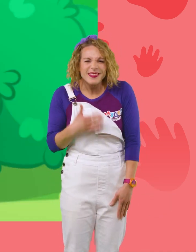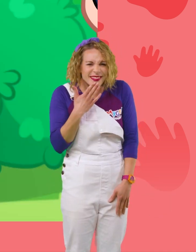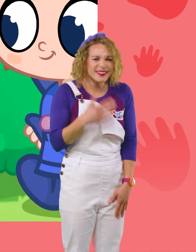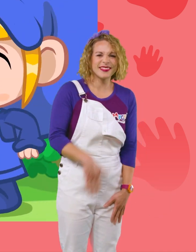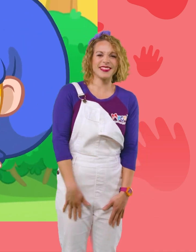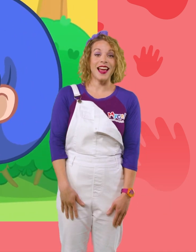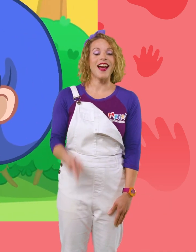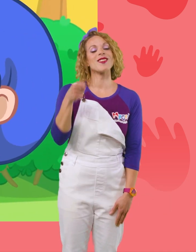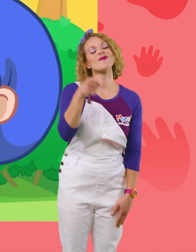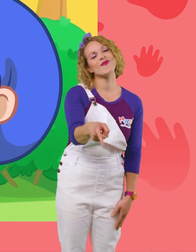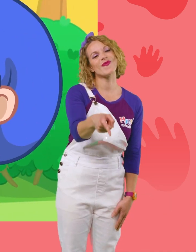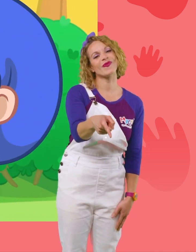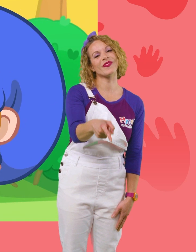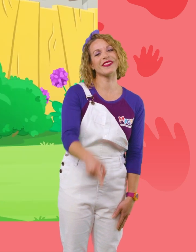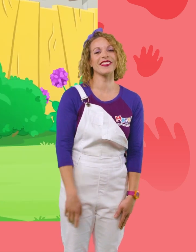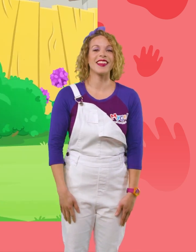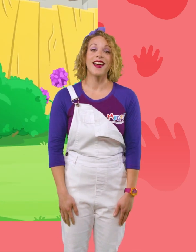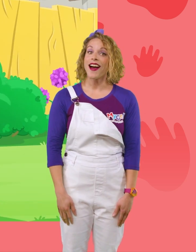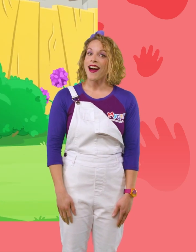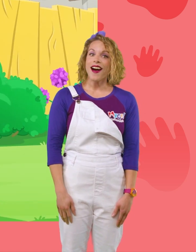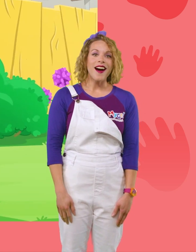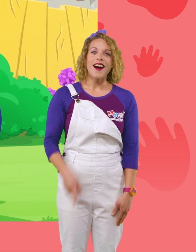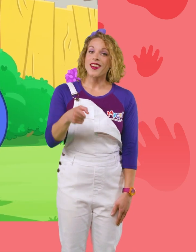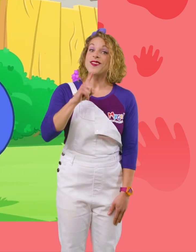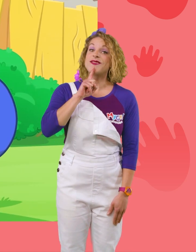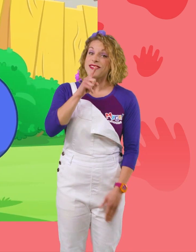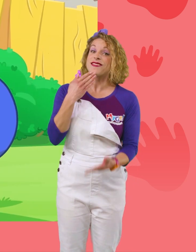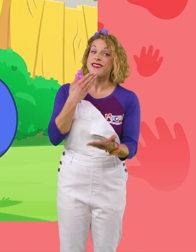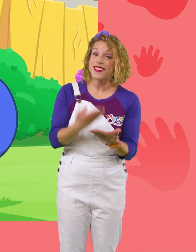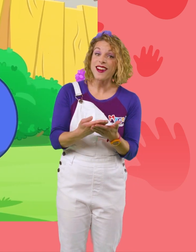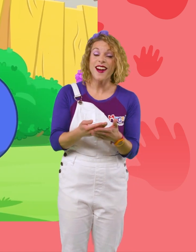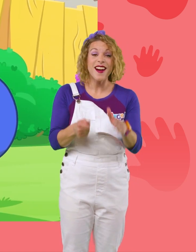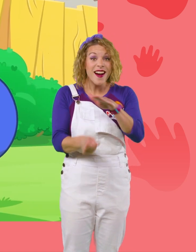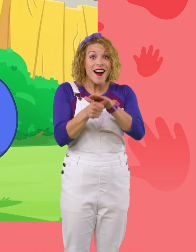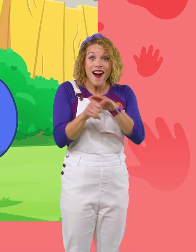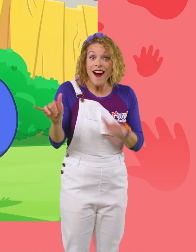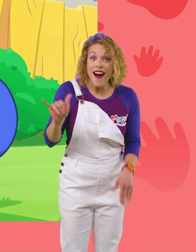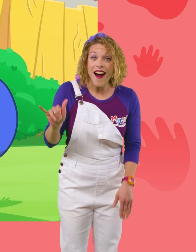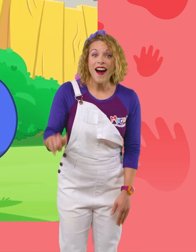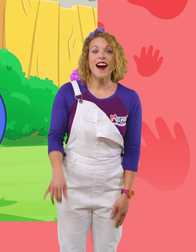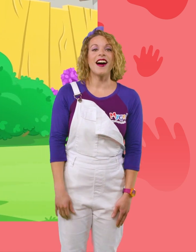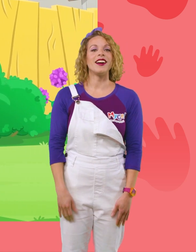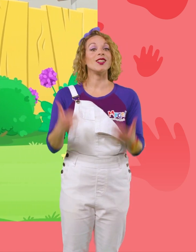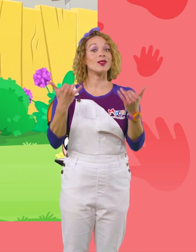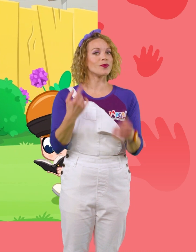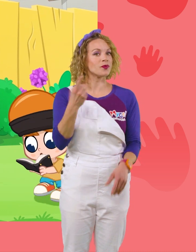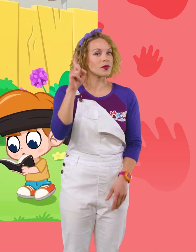There you are! There are really good at hiding as well! Now you only need two.